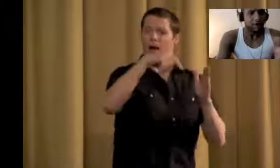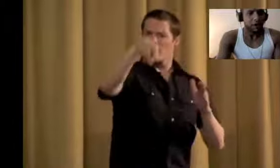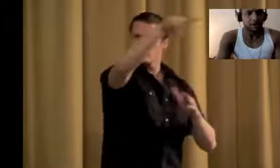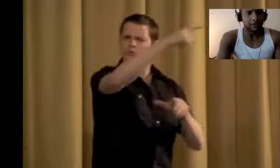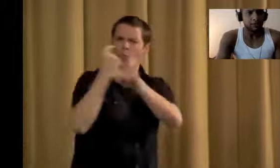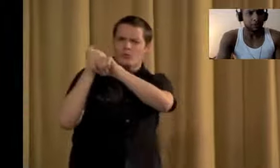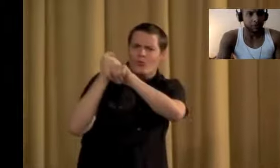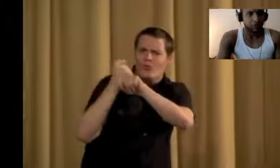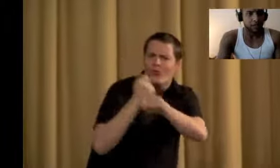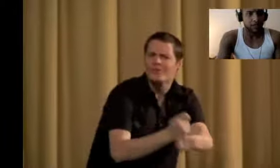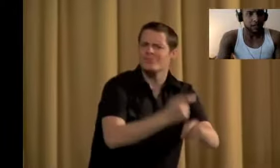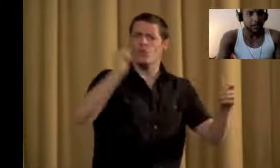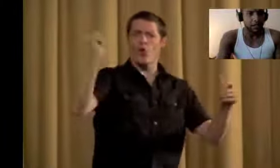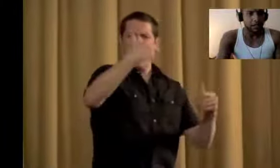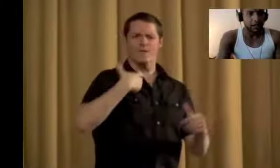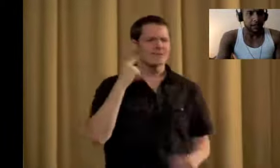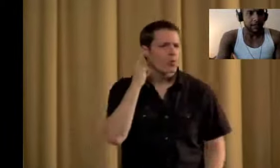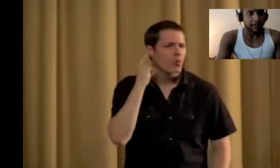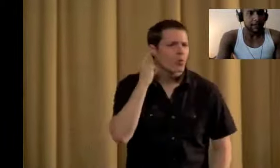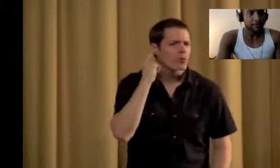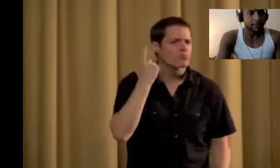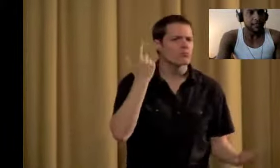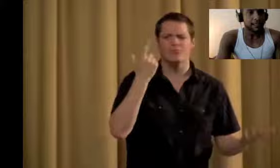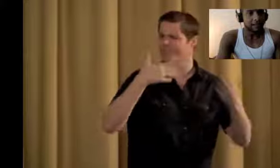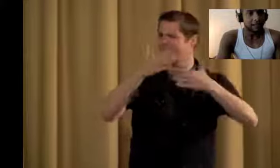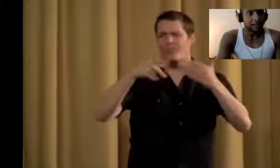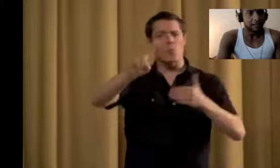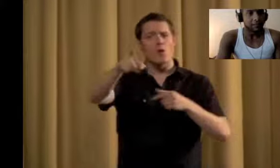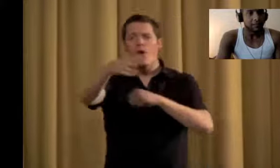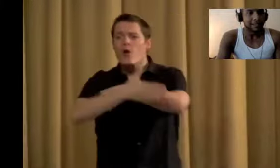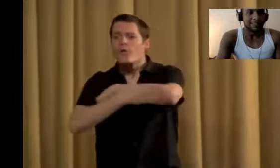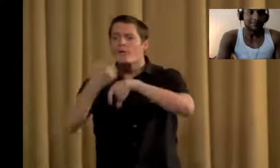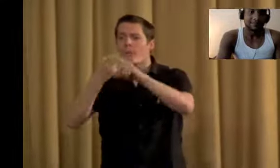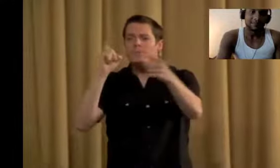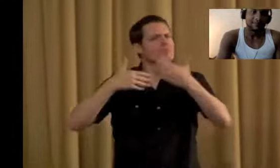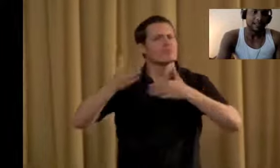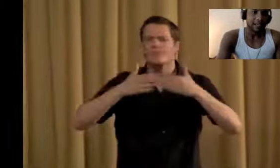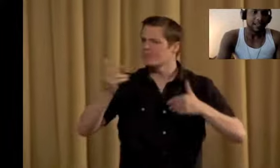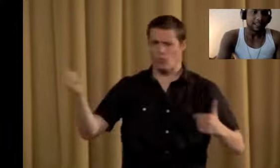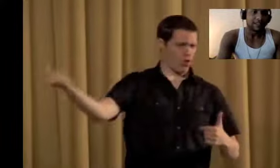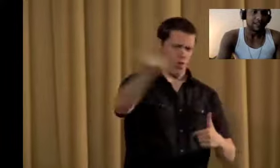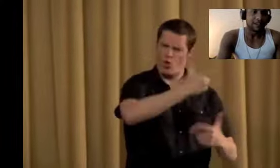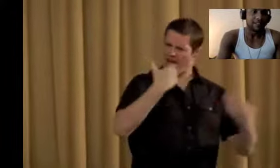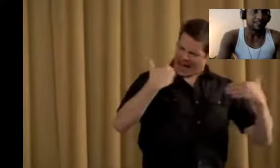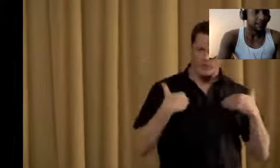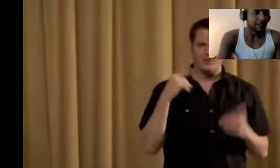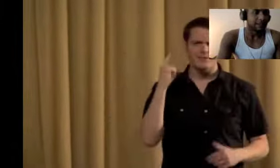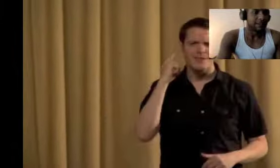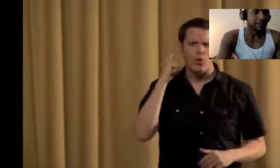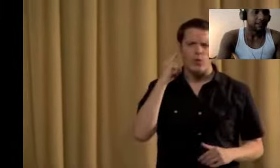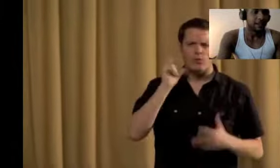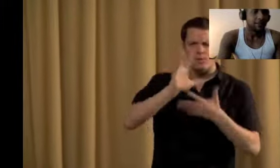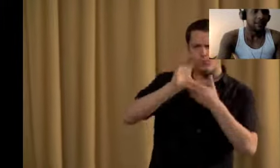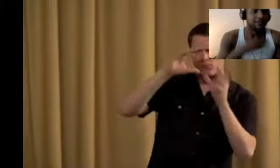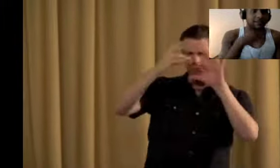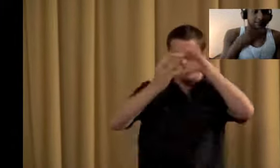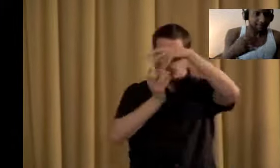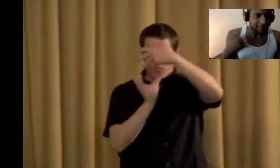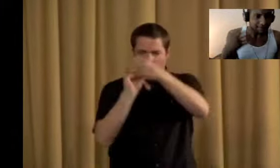of these rules, and they can develop, but it's just not the same. It's not the same